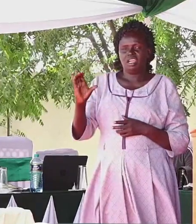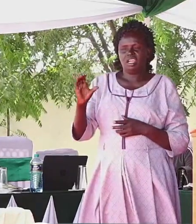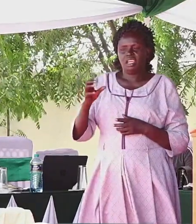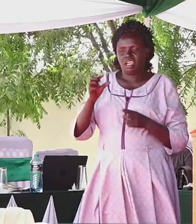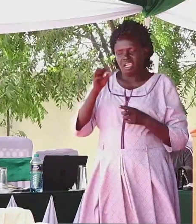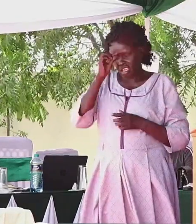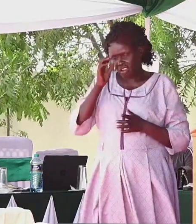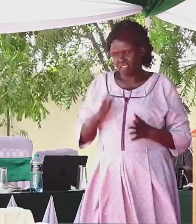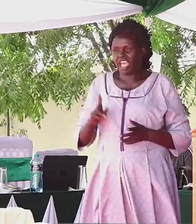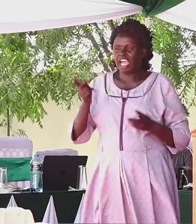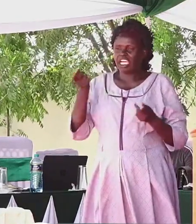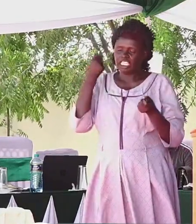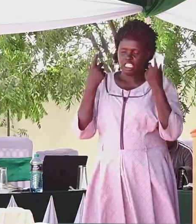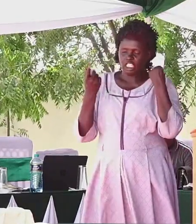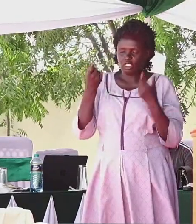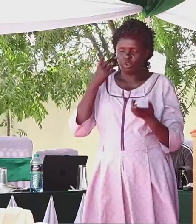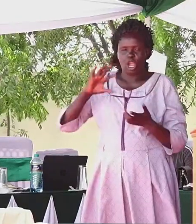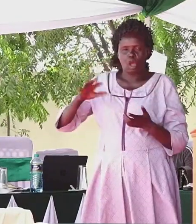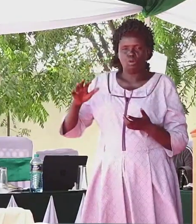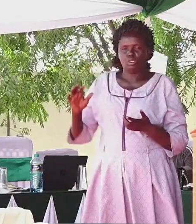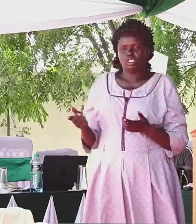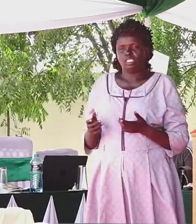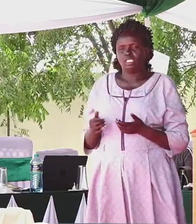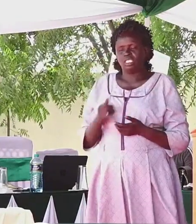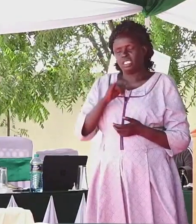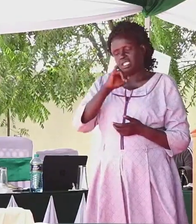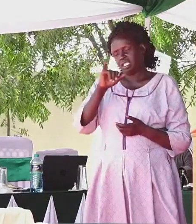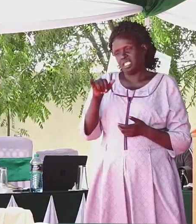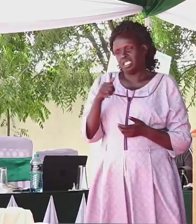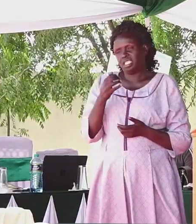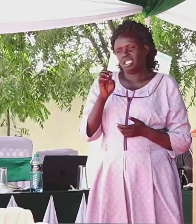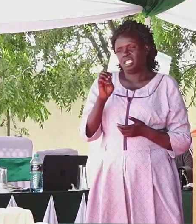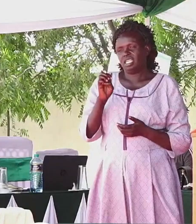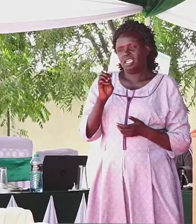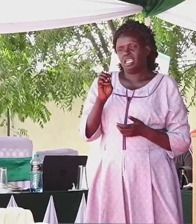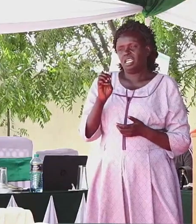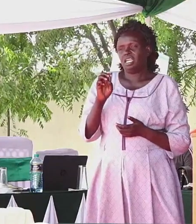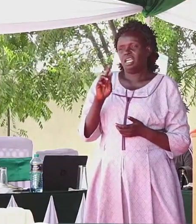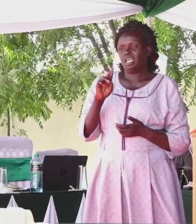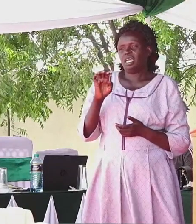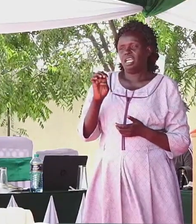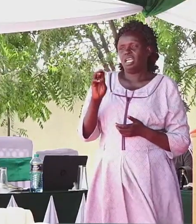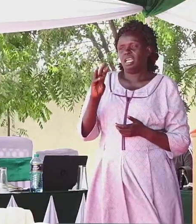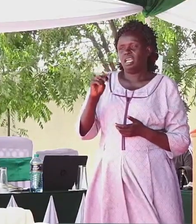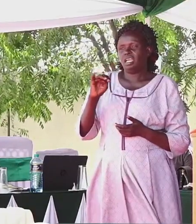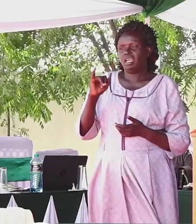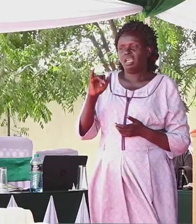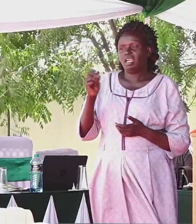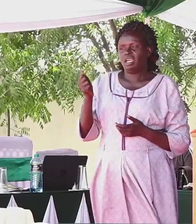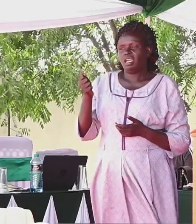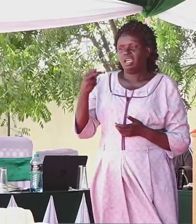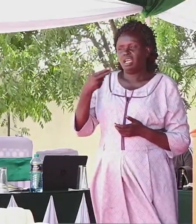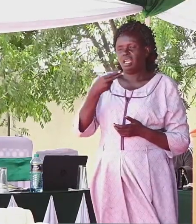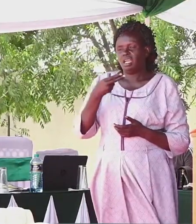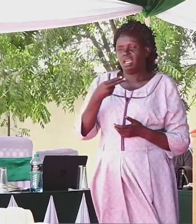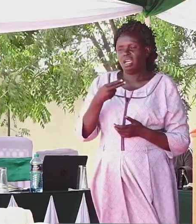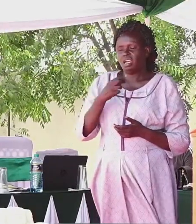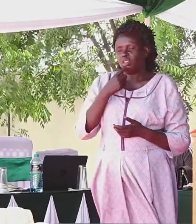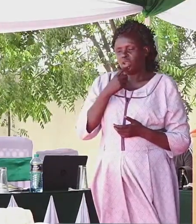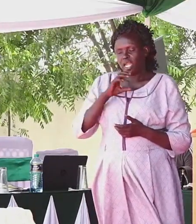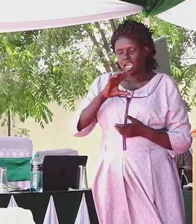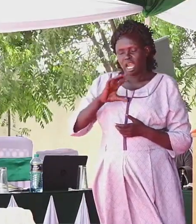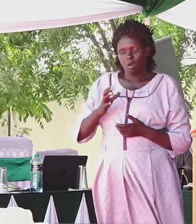His Excellency Honorable Jeremiah Ikamais, who is here with us, Governor, Turkana County. We are